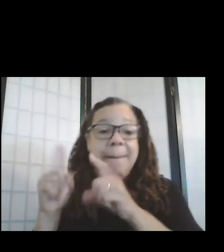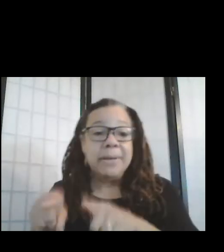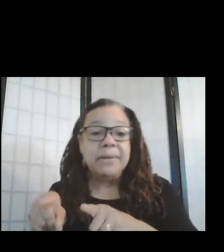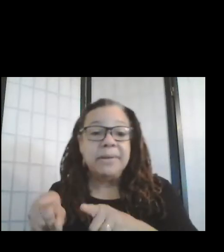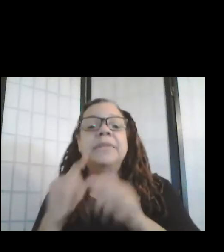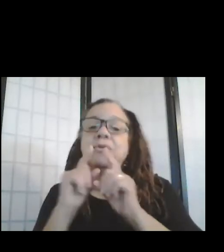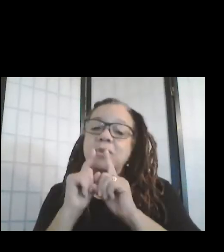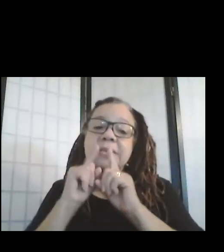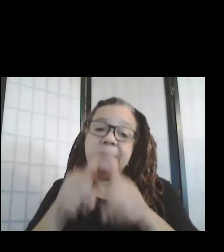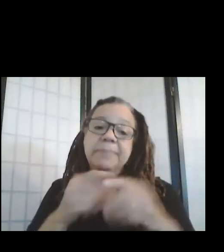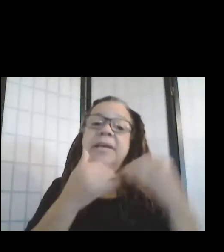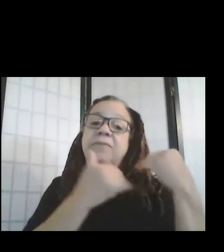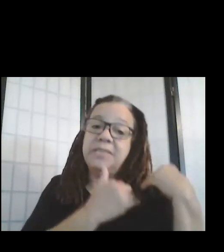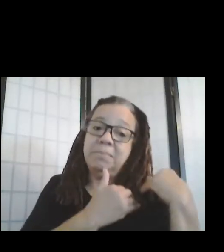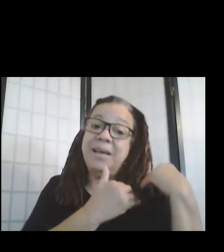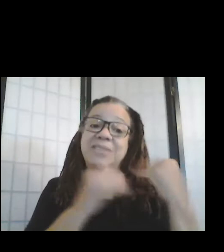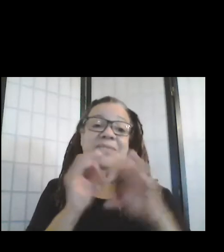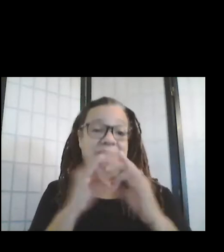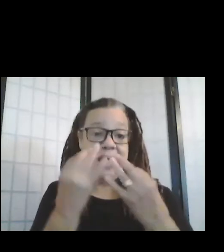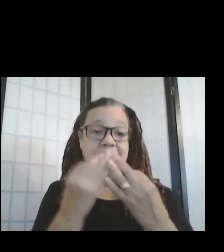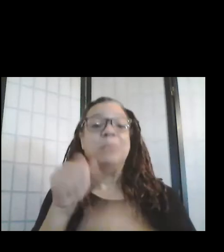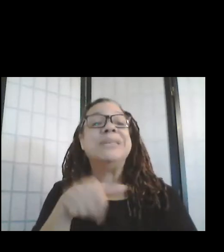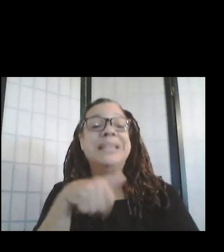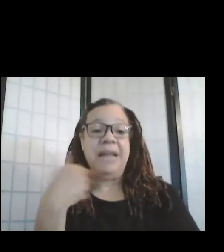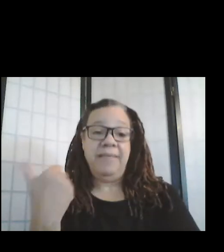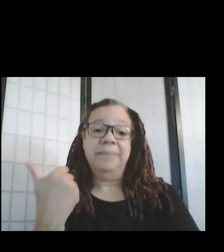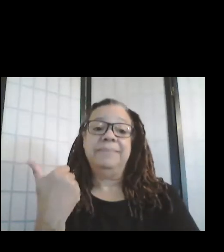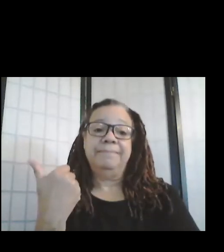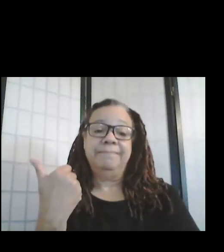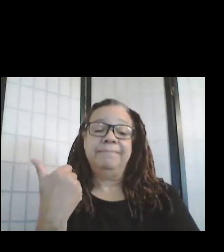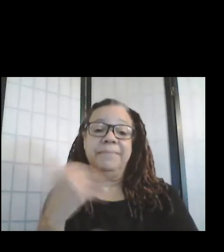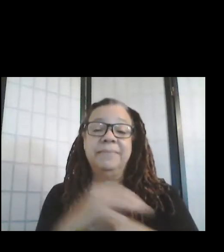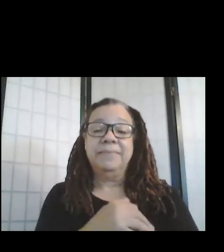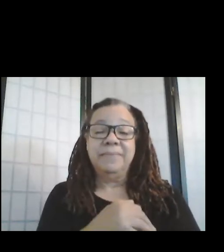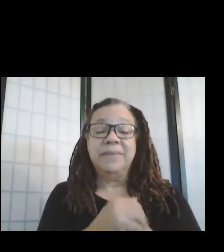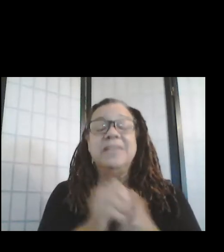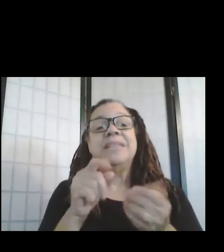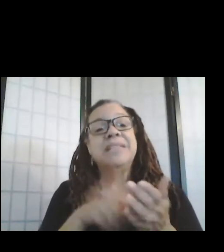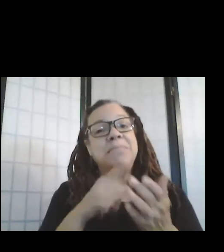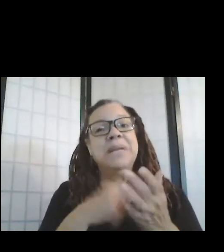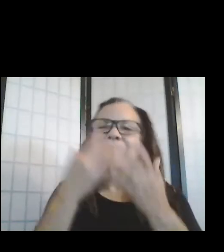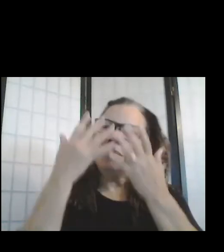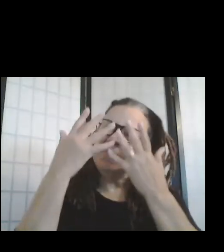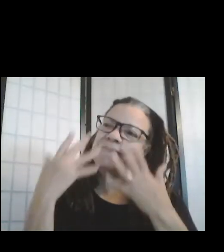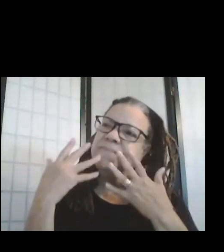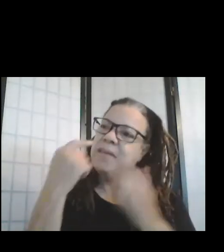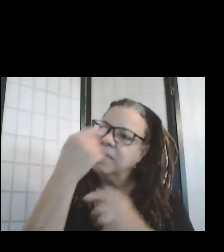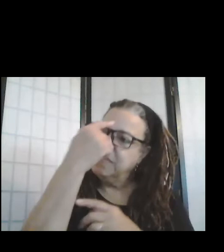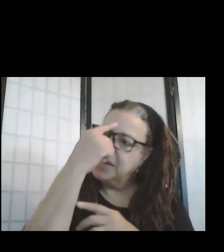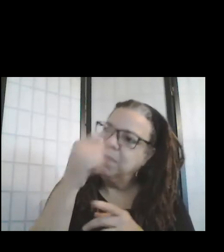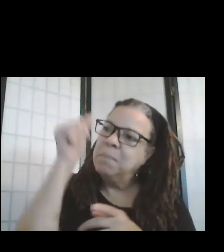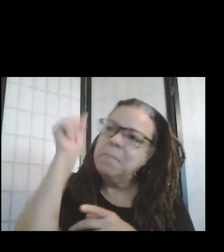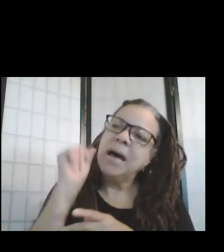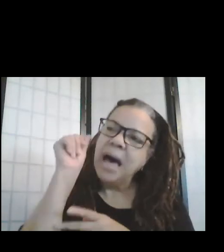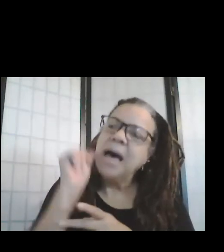The responsibilities of the family were another. I'm sometimes sad thinking of my aunt and her solitary